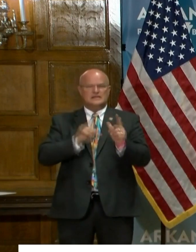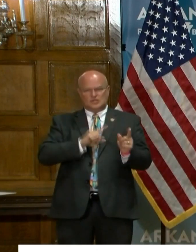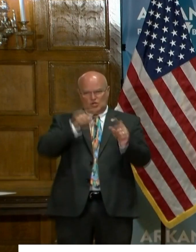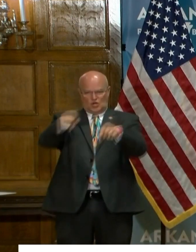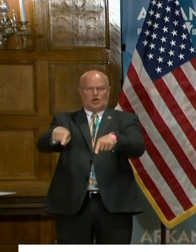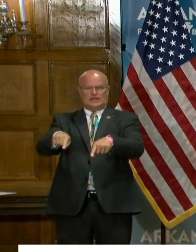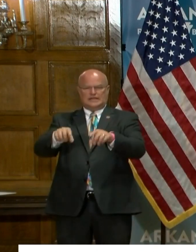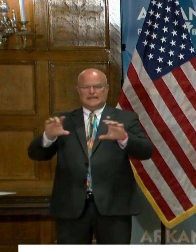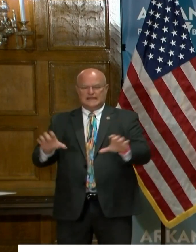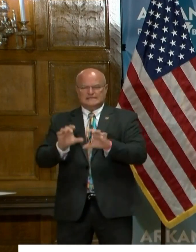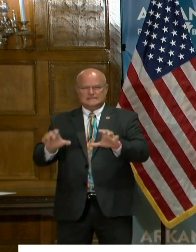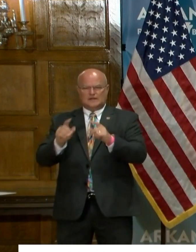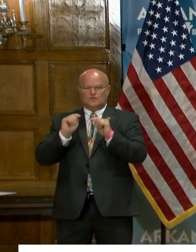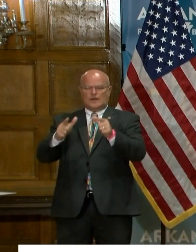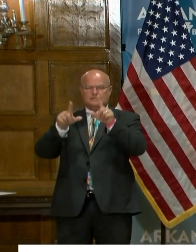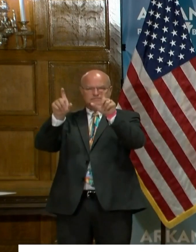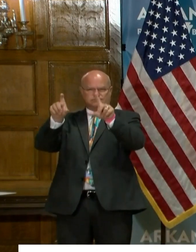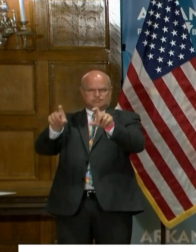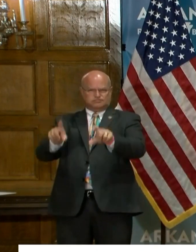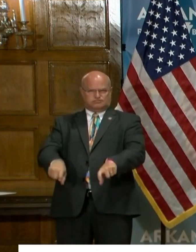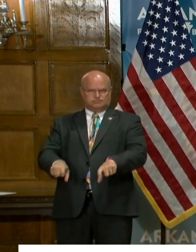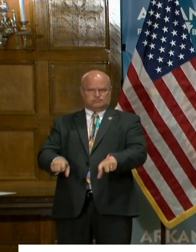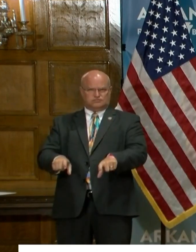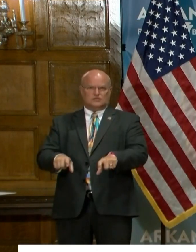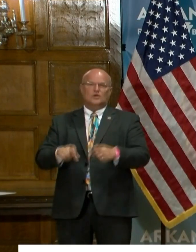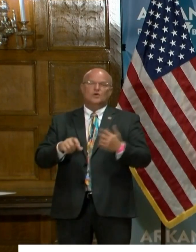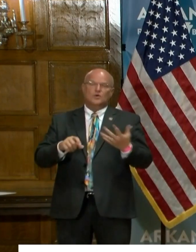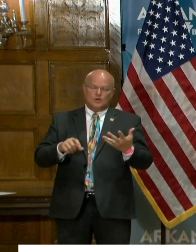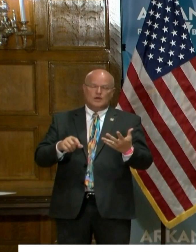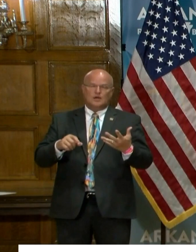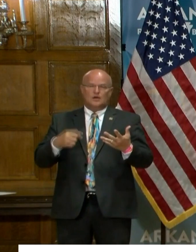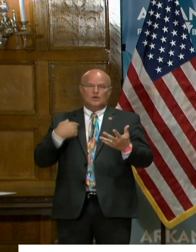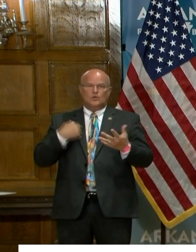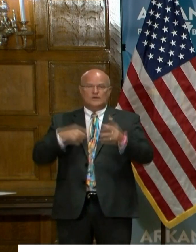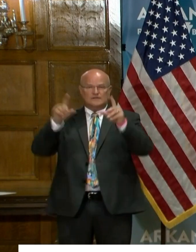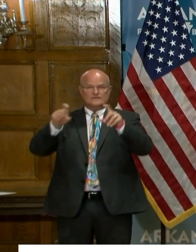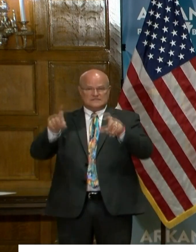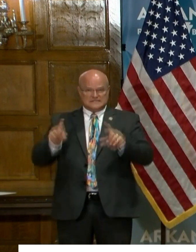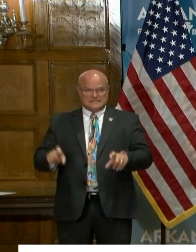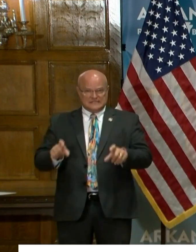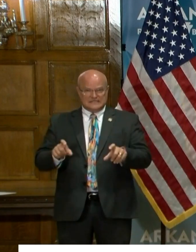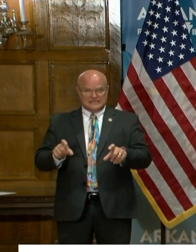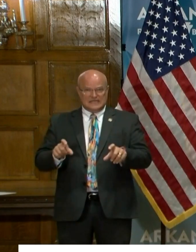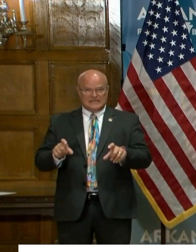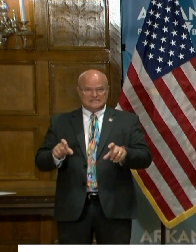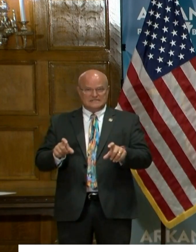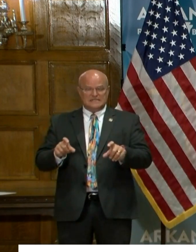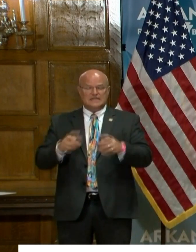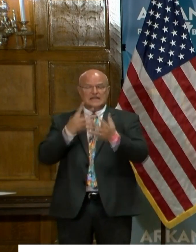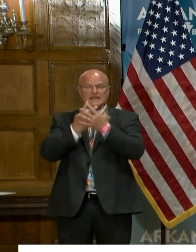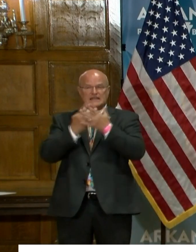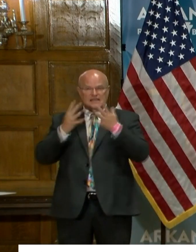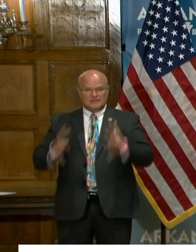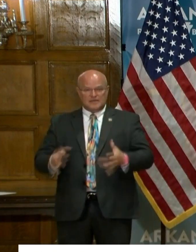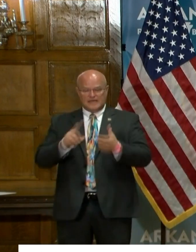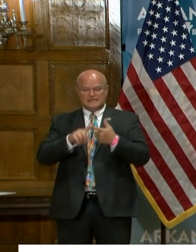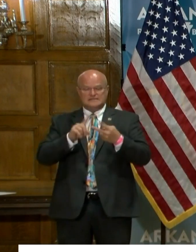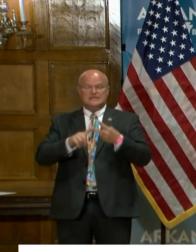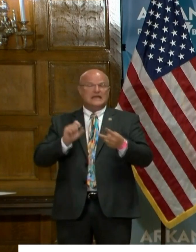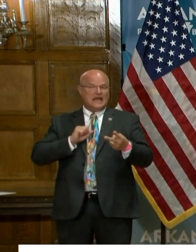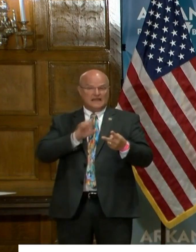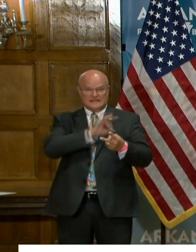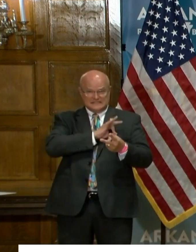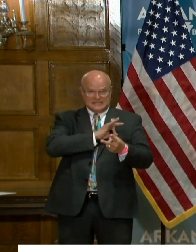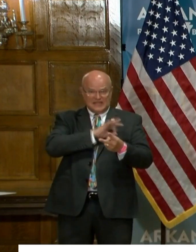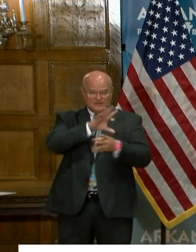gone in and done rapid testing. Well, we've tested the inmates and the staff who